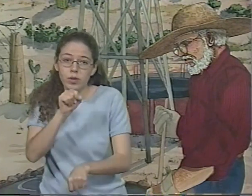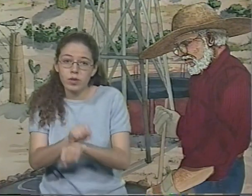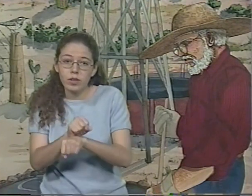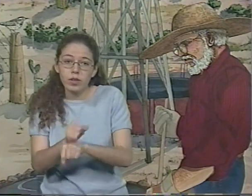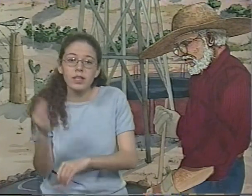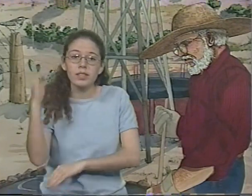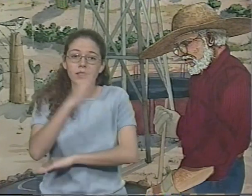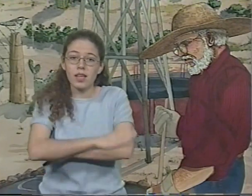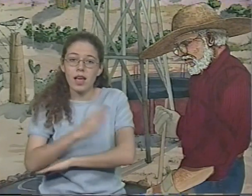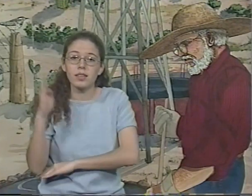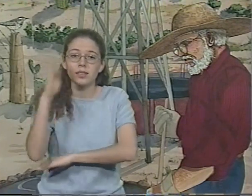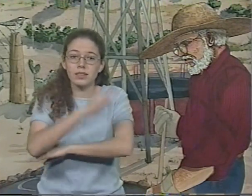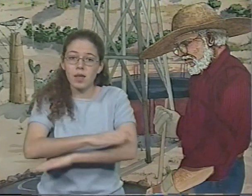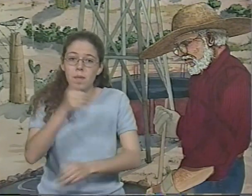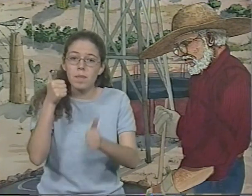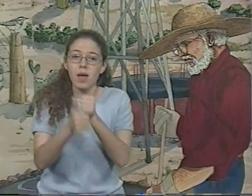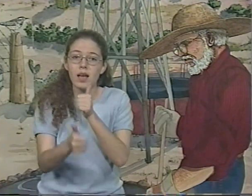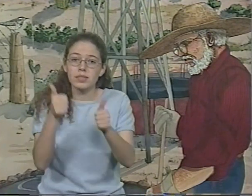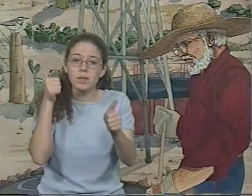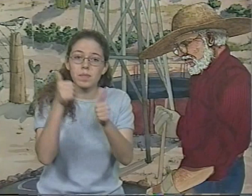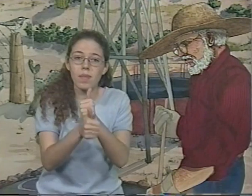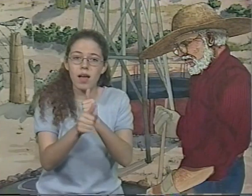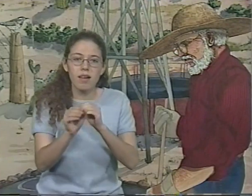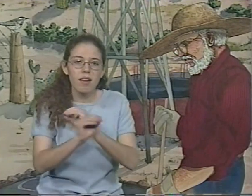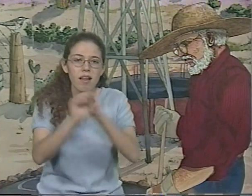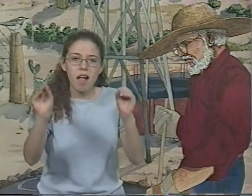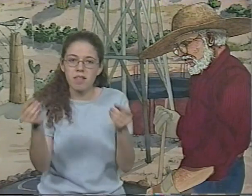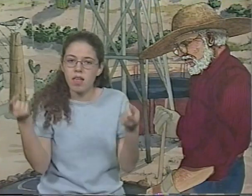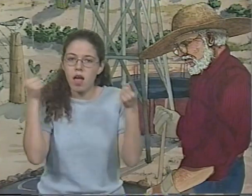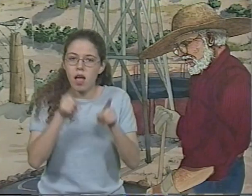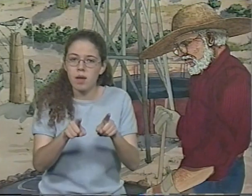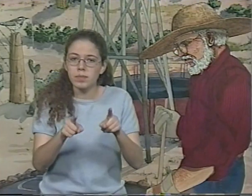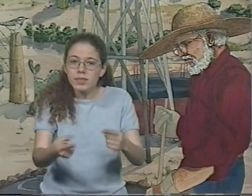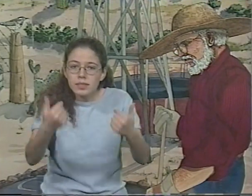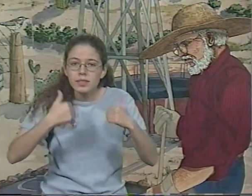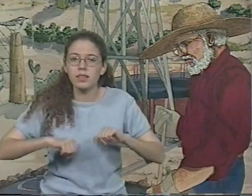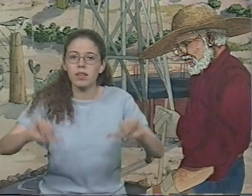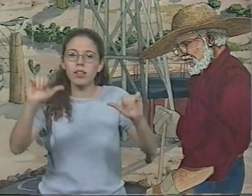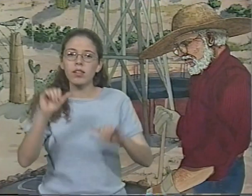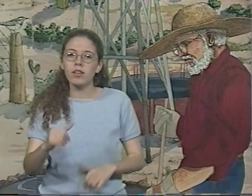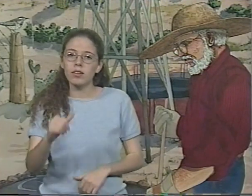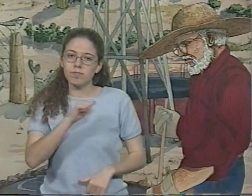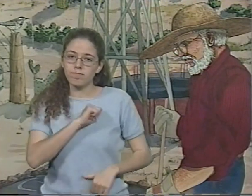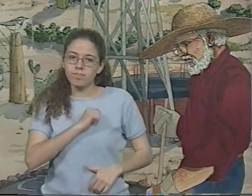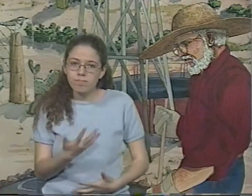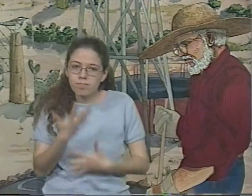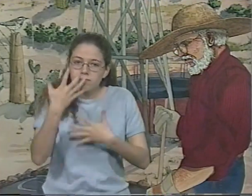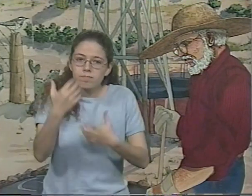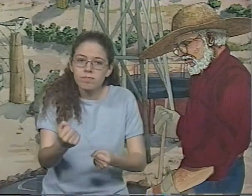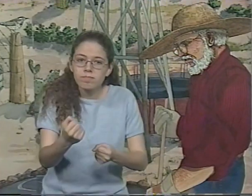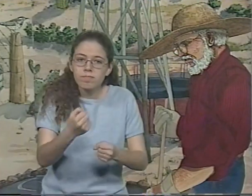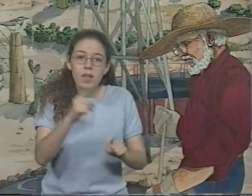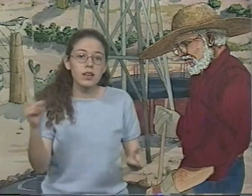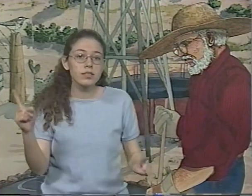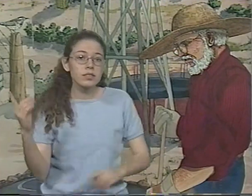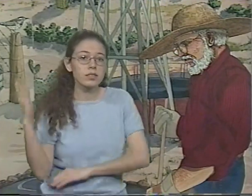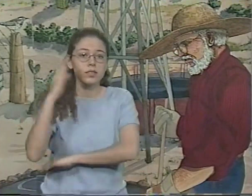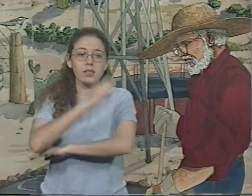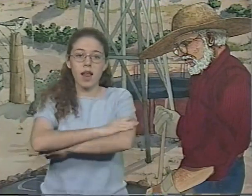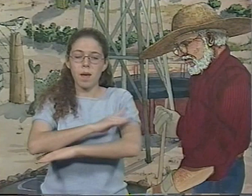garden, and doing countless other chores. Days passed and nothing happened. Still, Alejandro was confident. But the days turned to weeks,